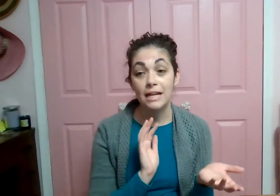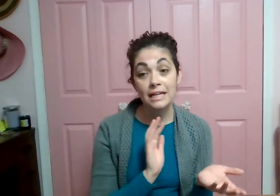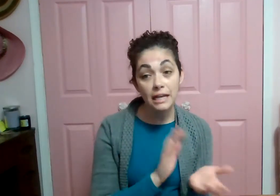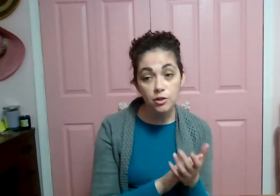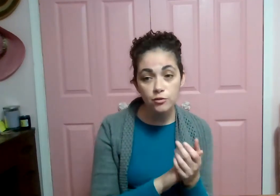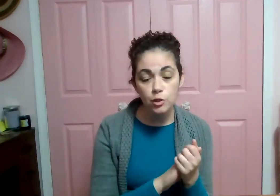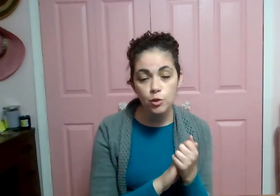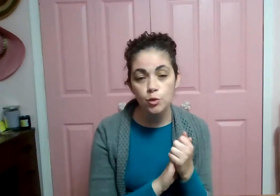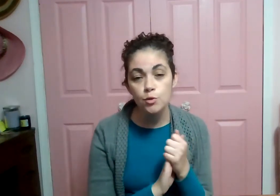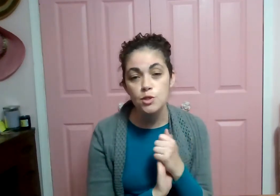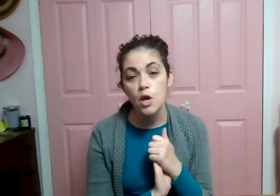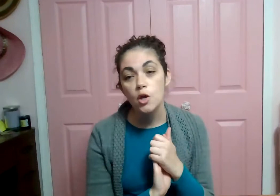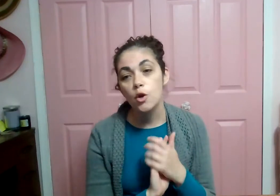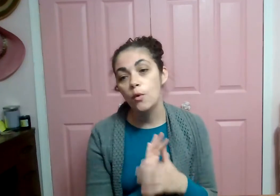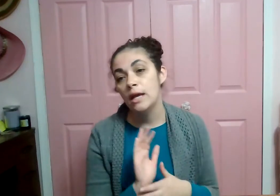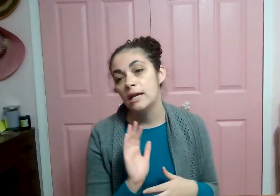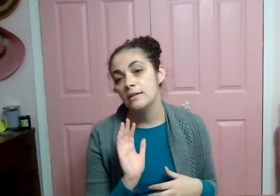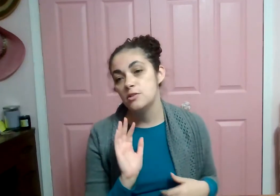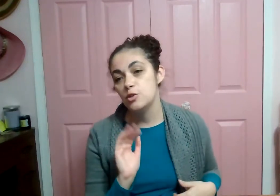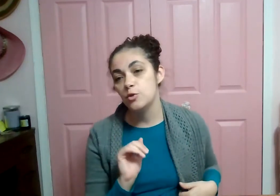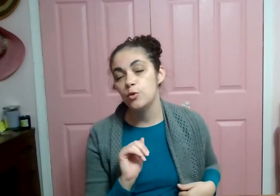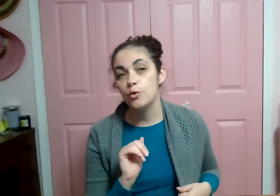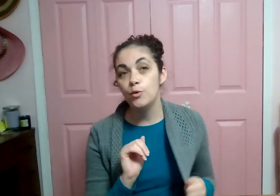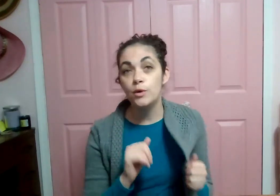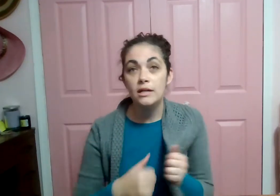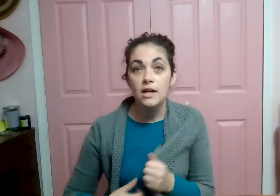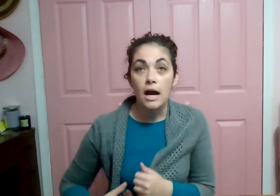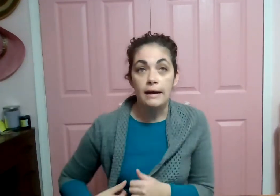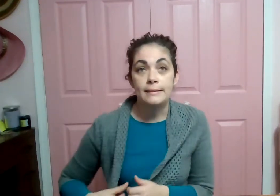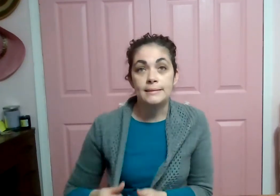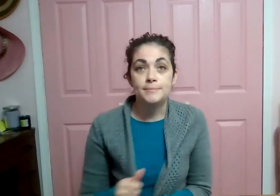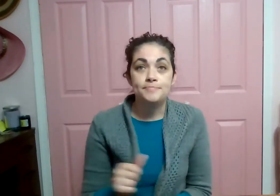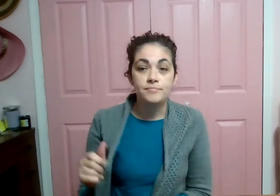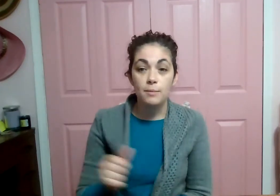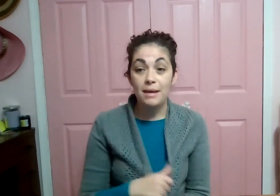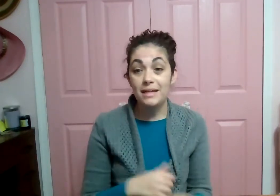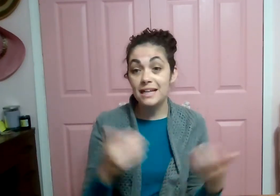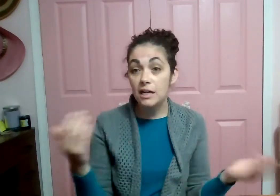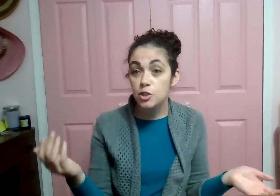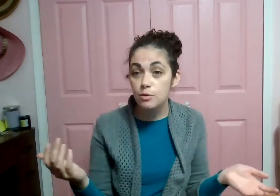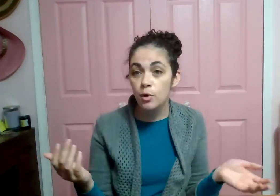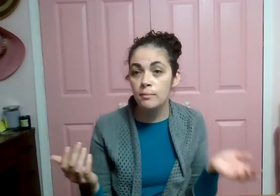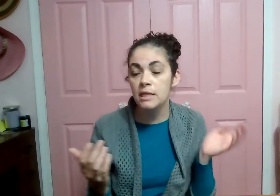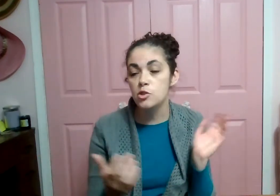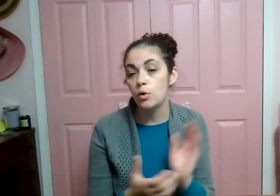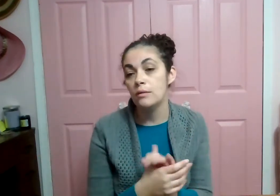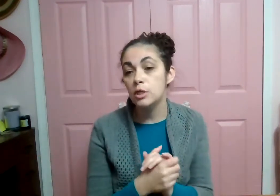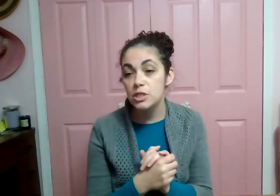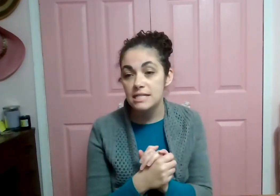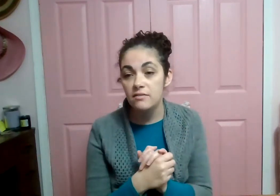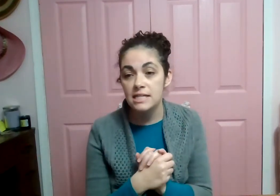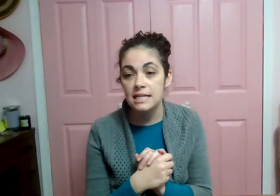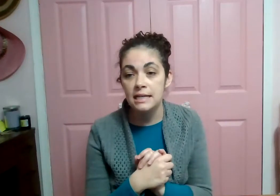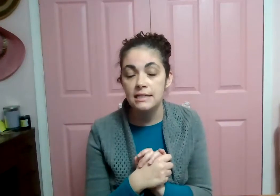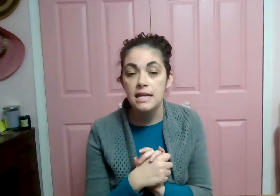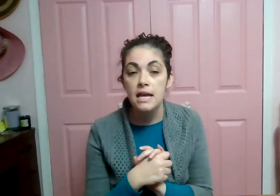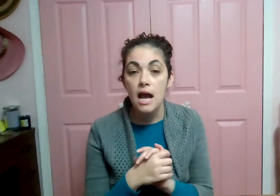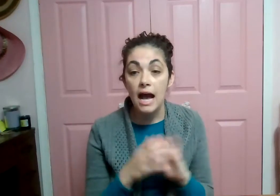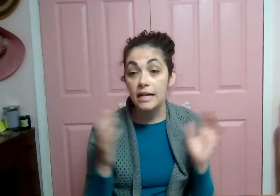getting interviews, going to maybe a doctor's appointment or an emergency visit. I